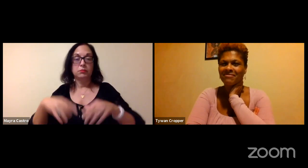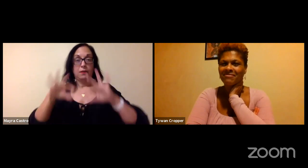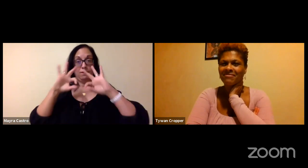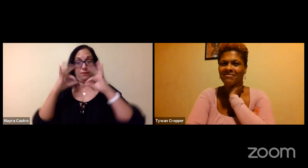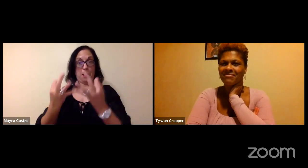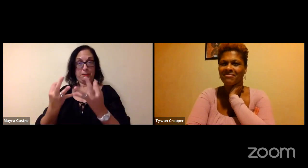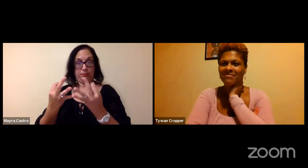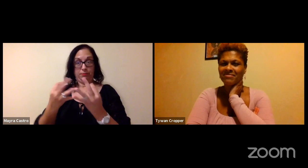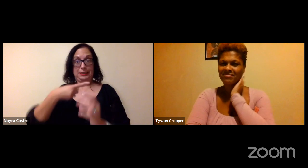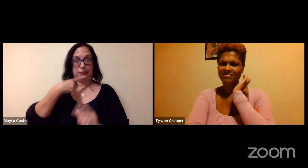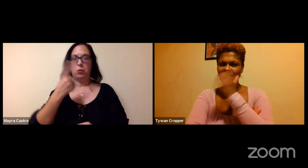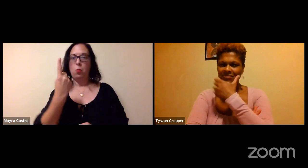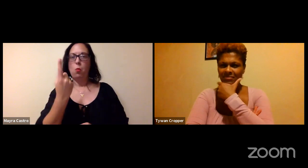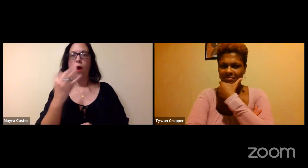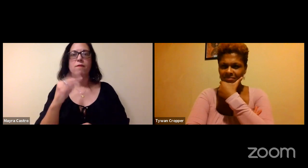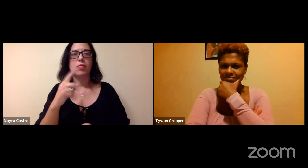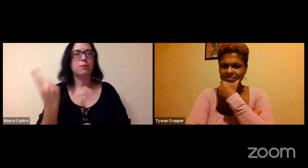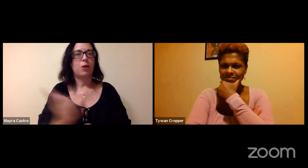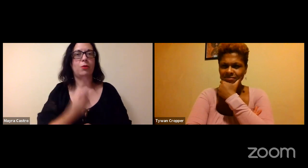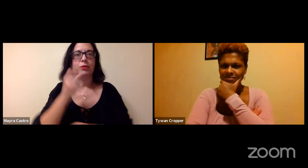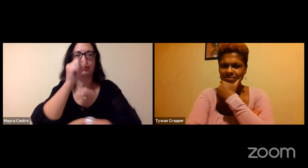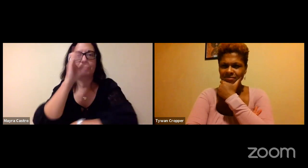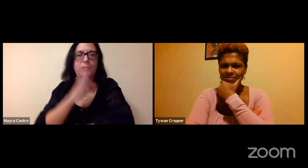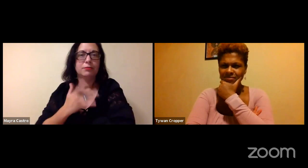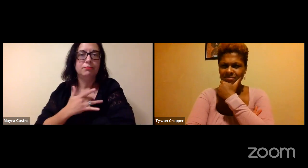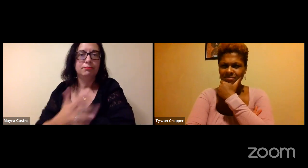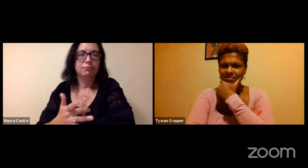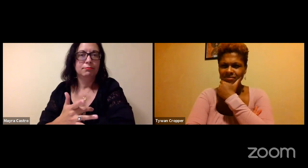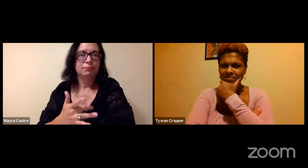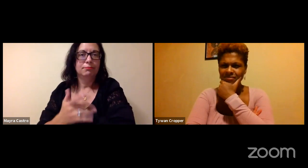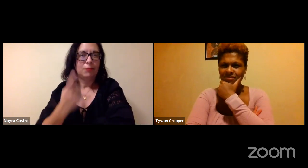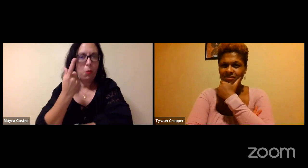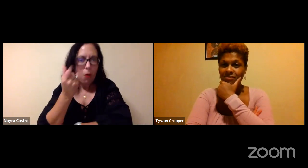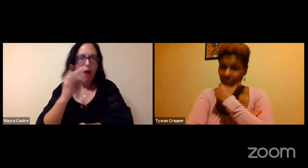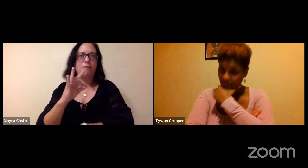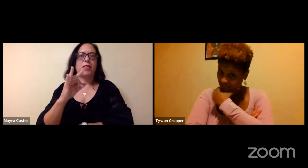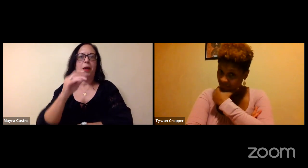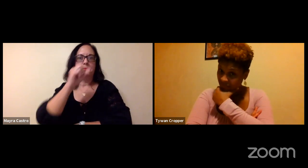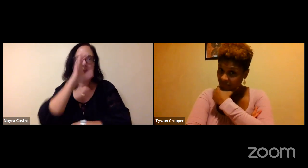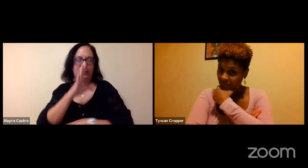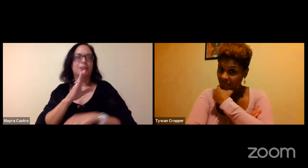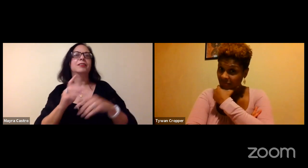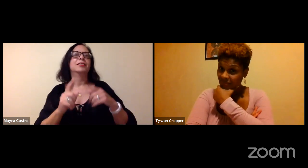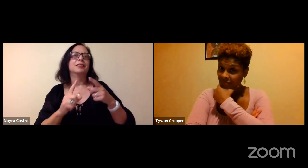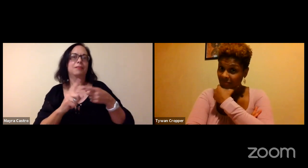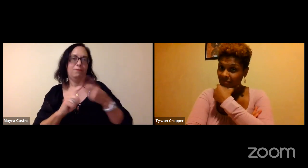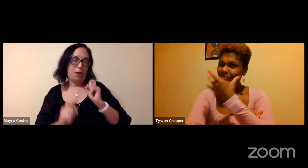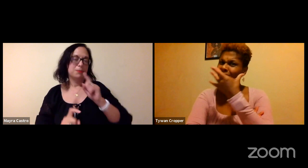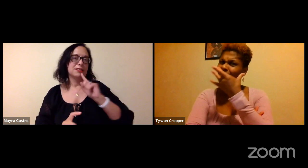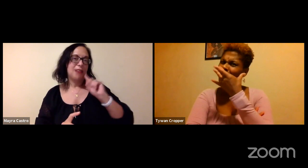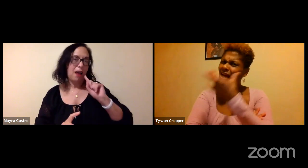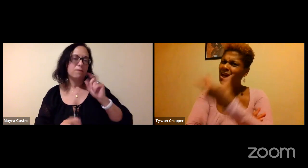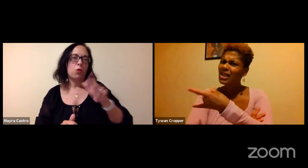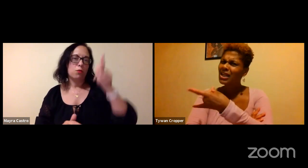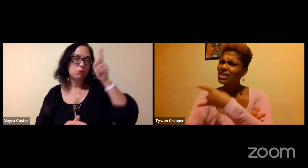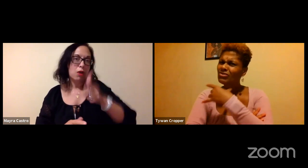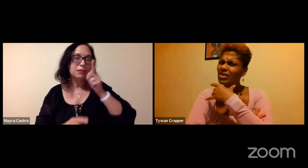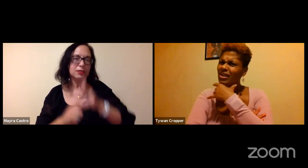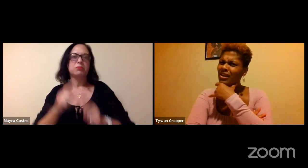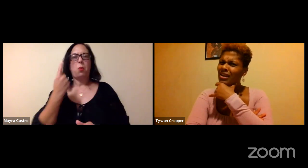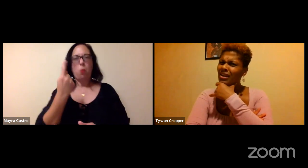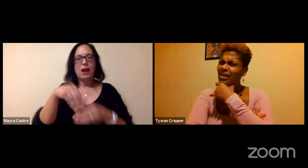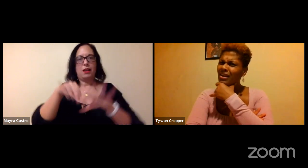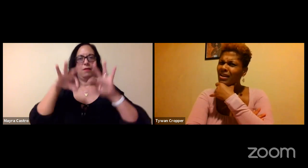many colleagues and friends at Gallaudet who had a family member that had schizophrenia or another type of mental